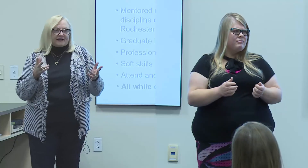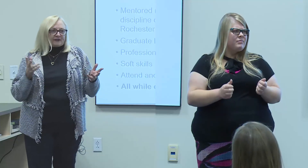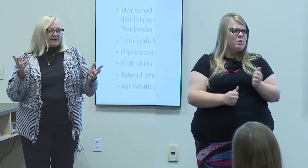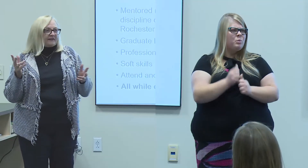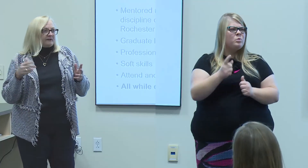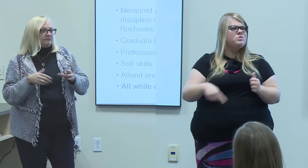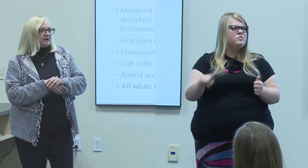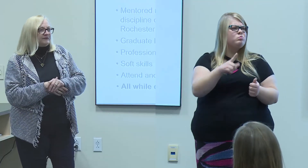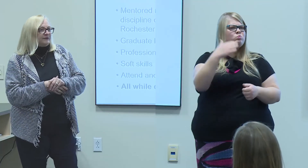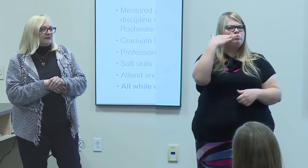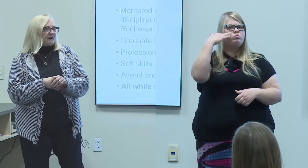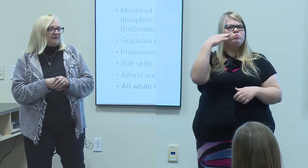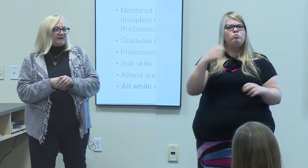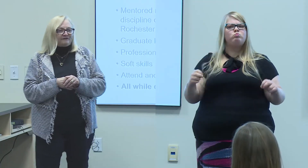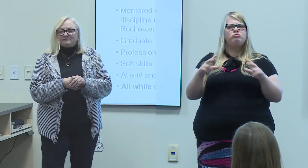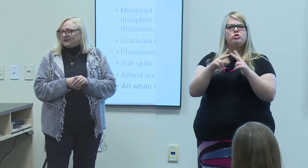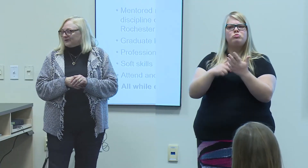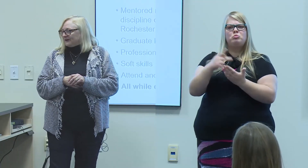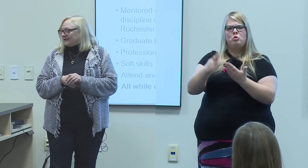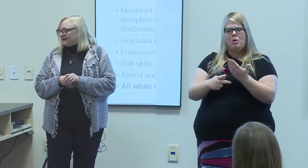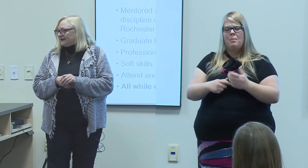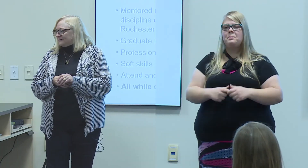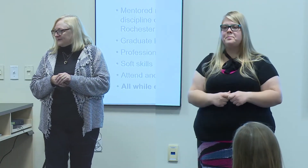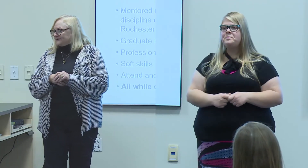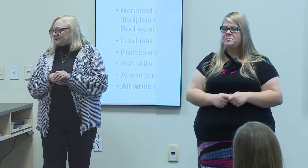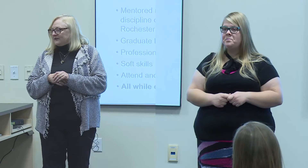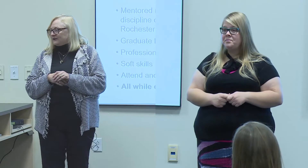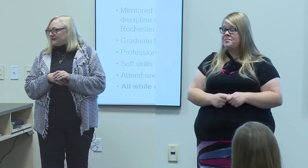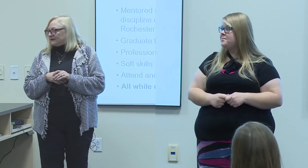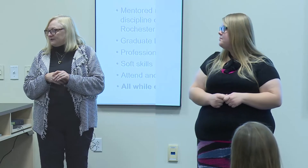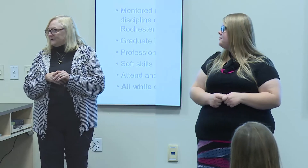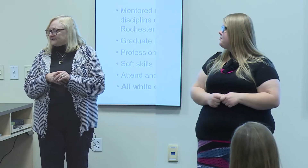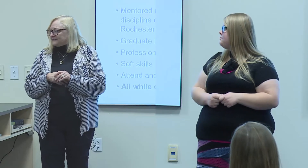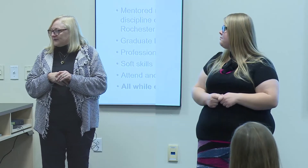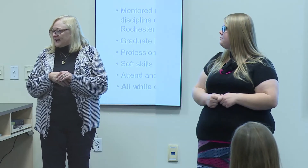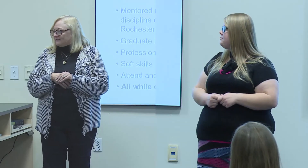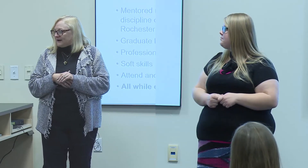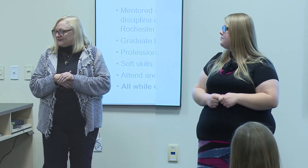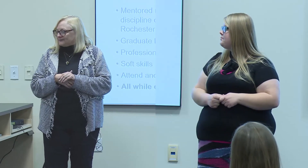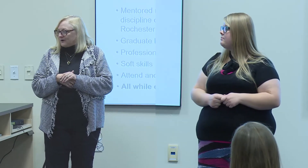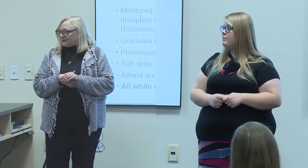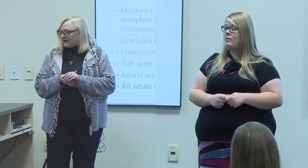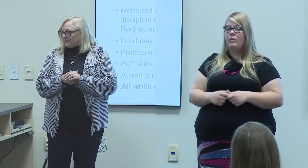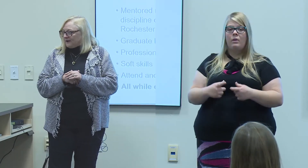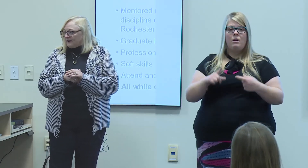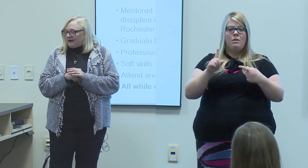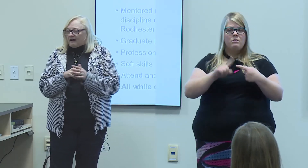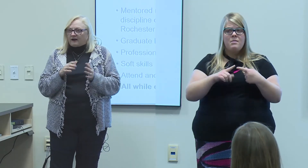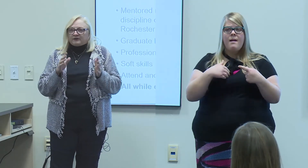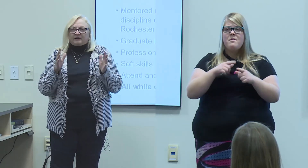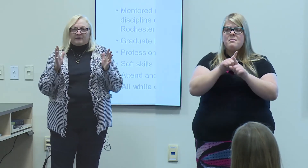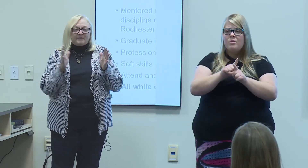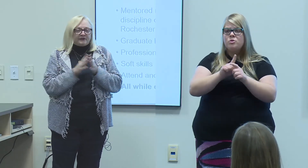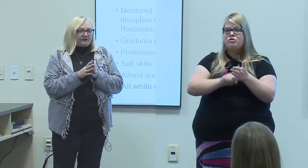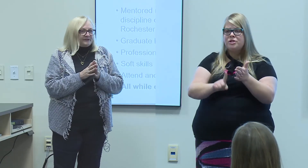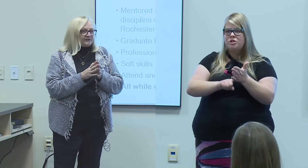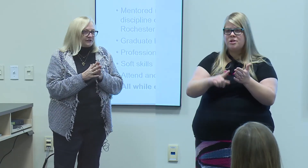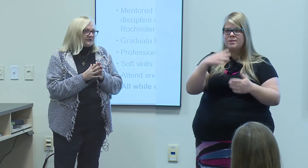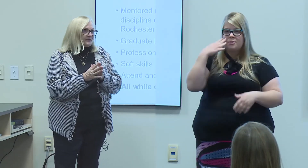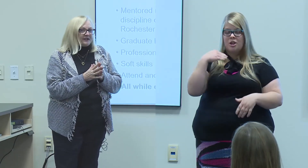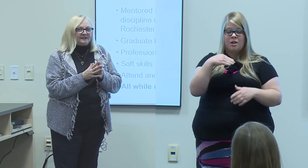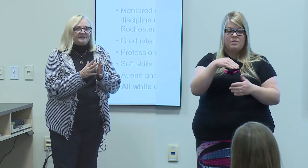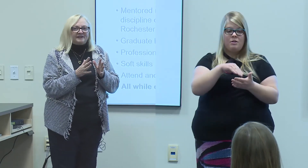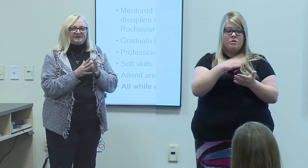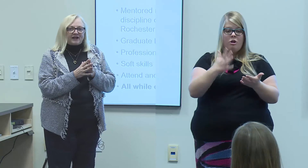Bridges to the Doctorate, I think most of you are all very familiar with it. Some of the good bits that we have about this program are the mentored